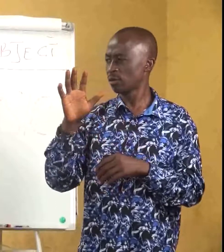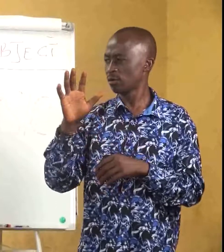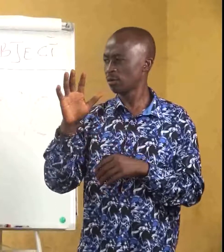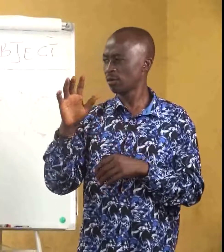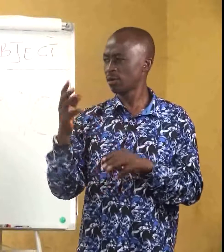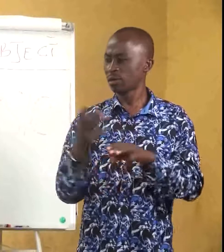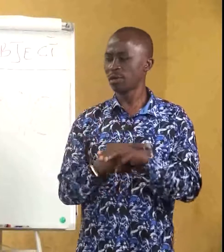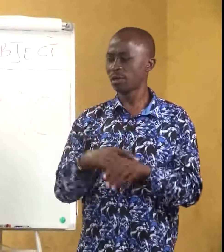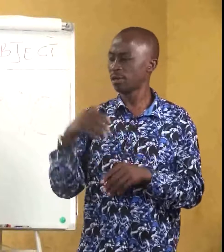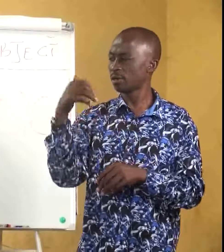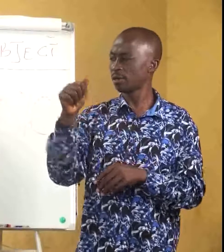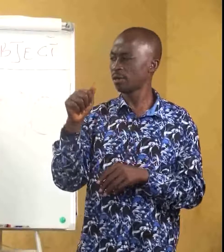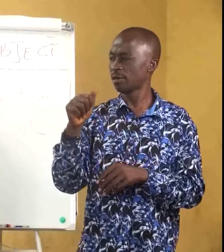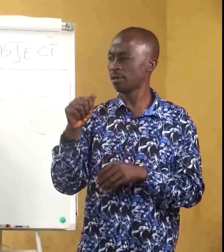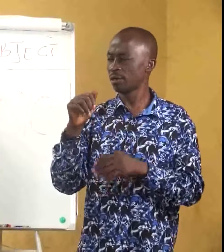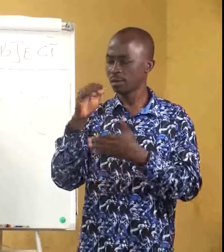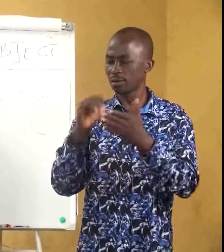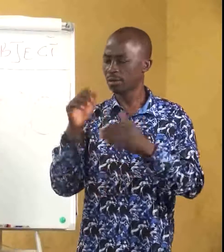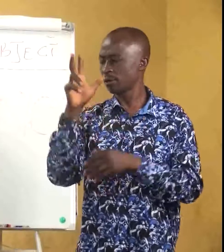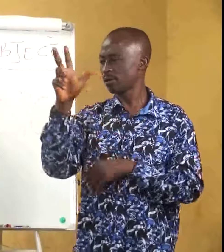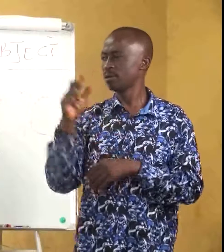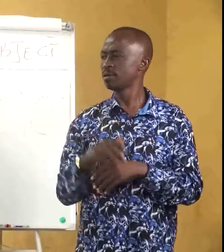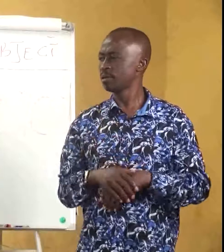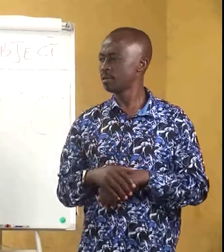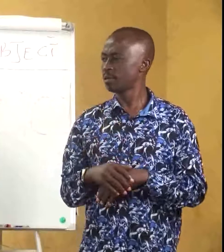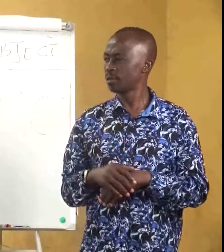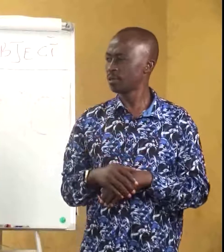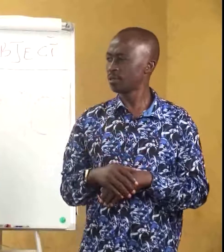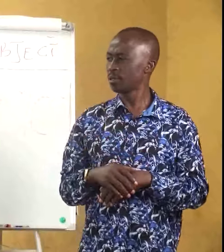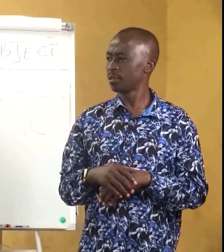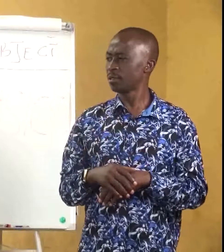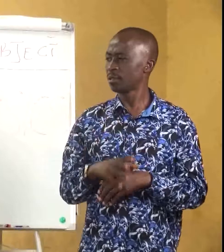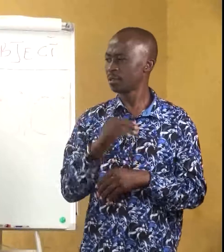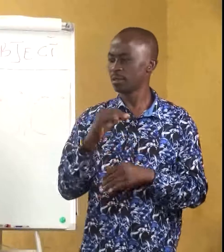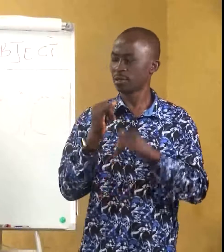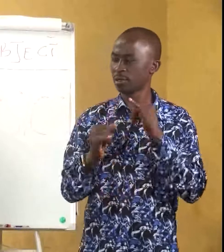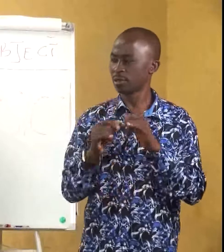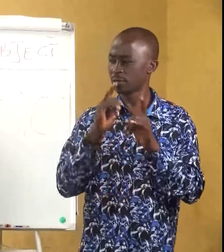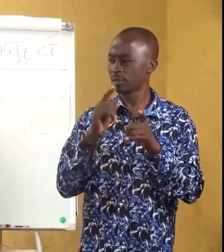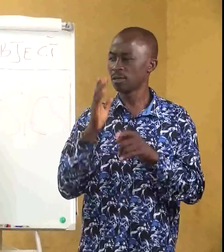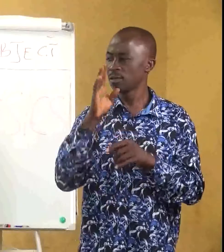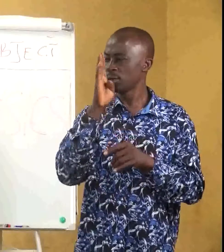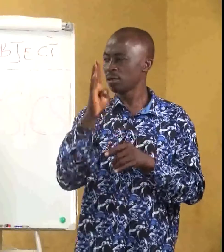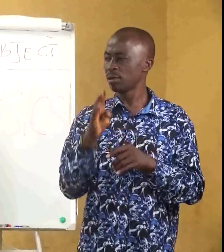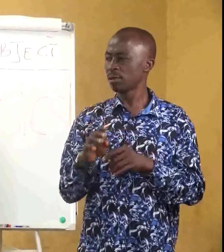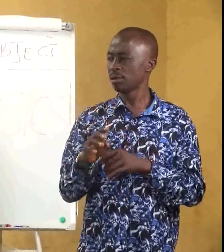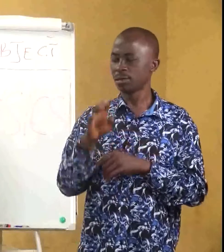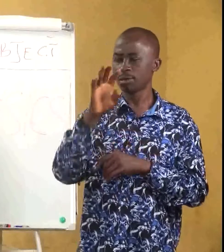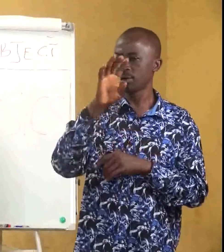62.5 times 10 raised to power minus 3. And finally, our answer will be